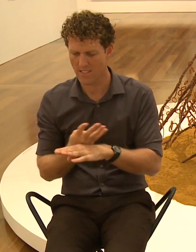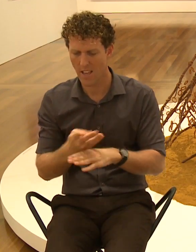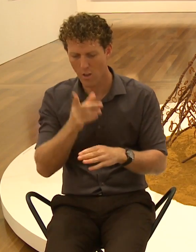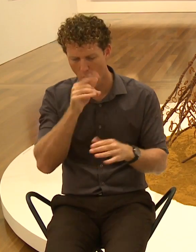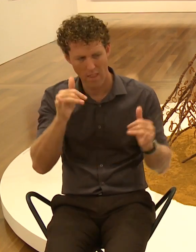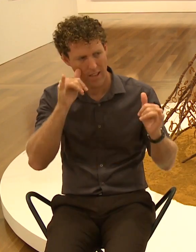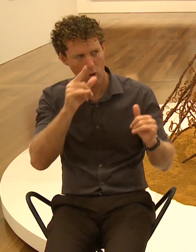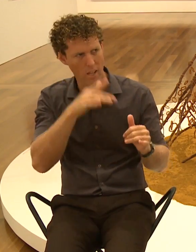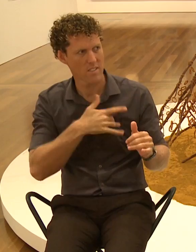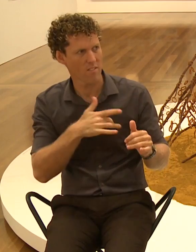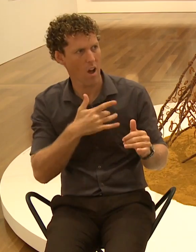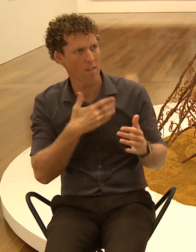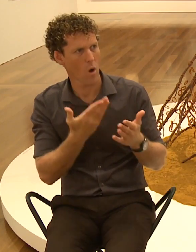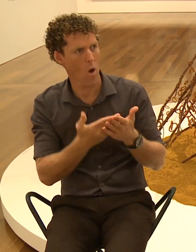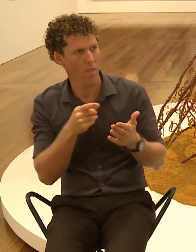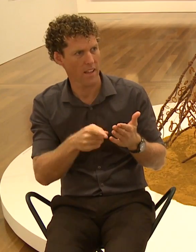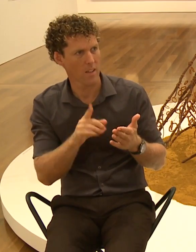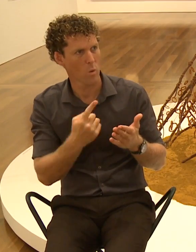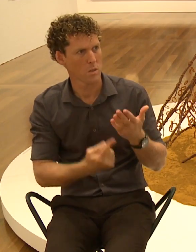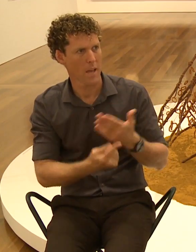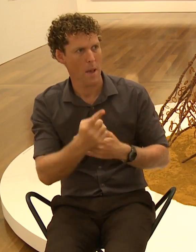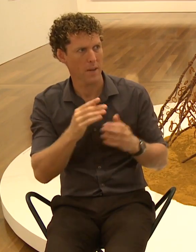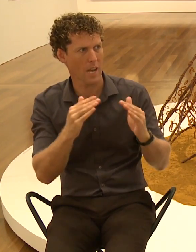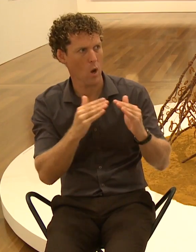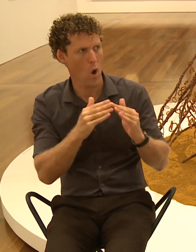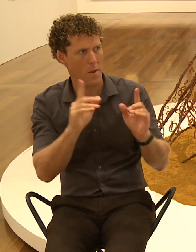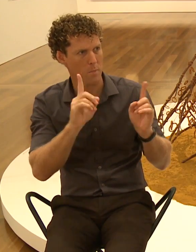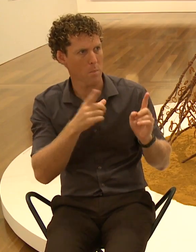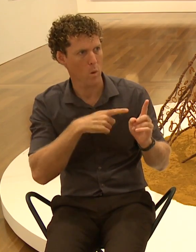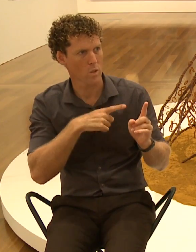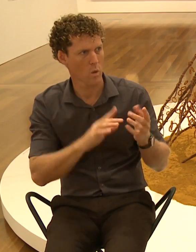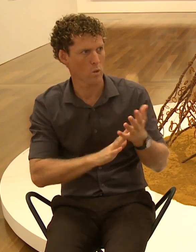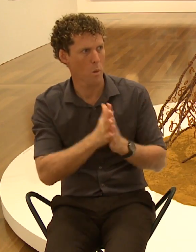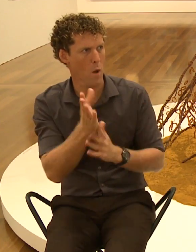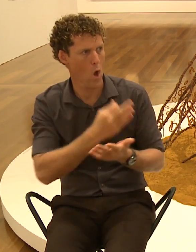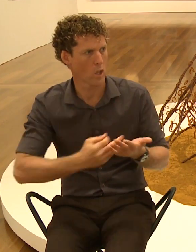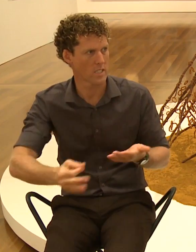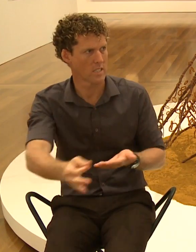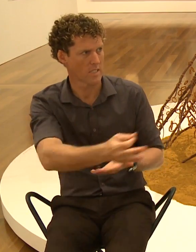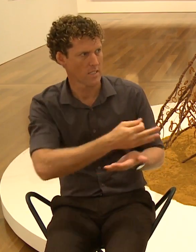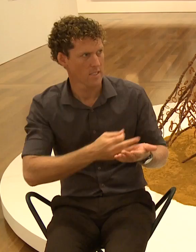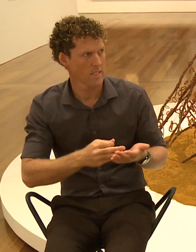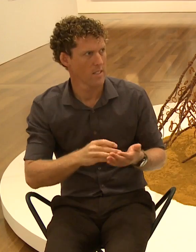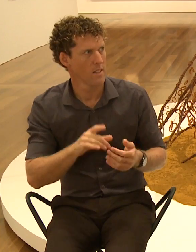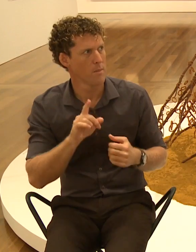that. And that's basically what's been happening at home at the moment before it was all burnt. But